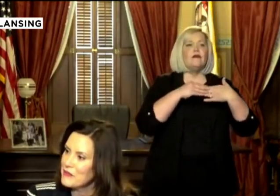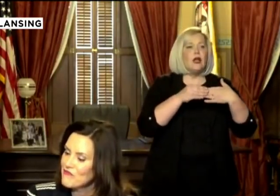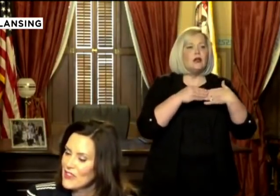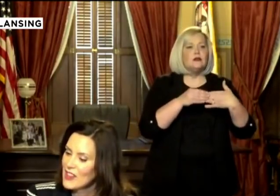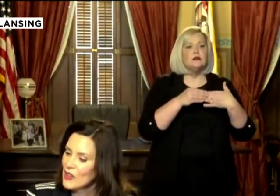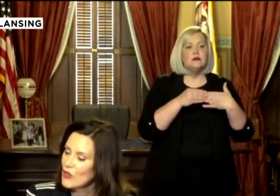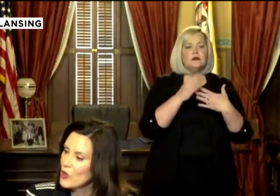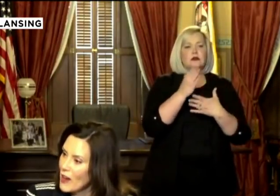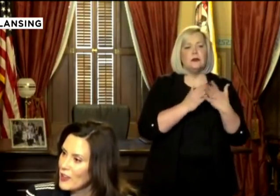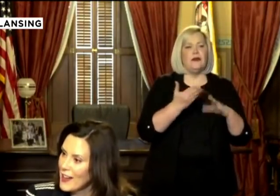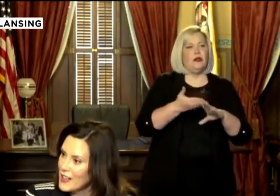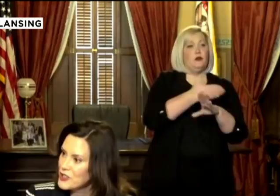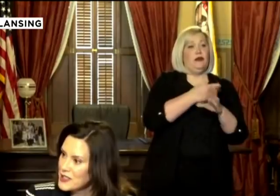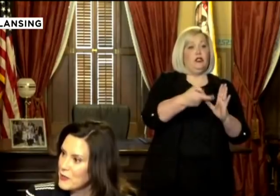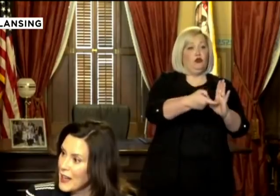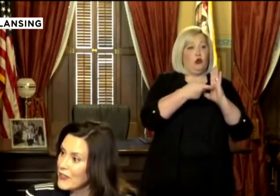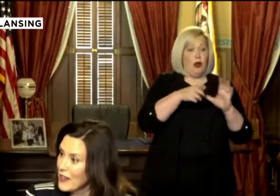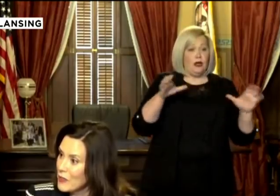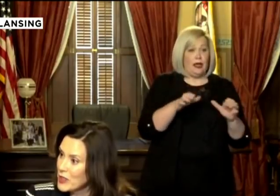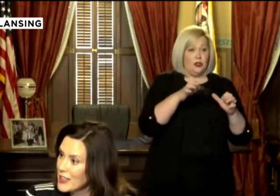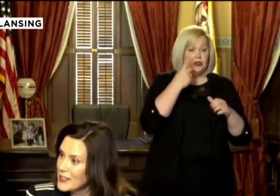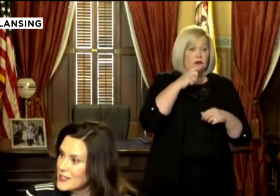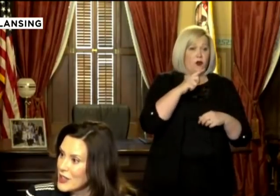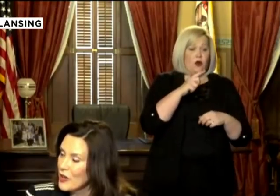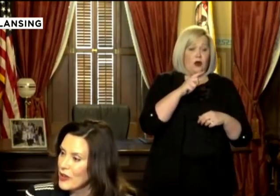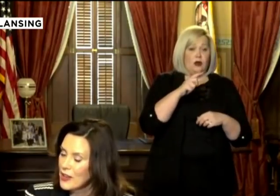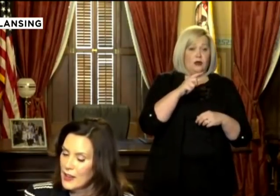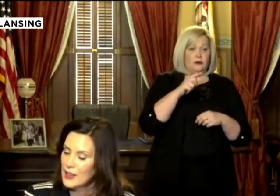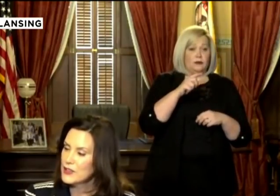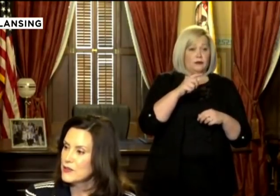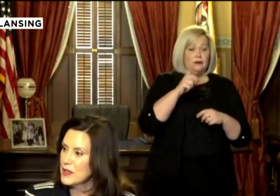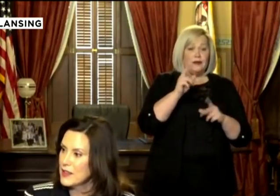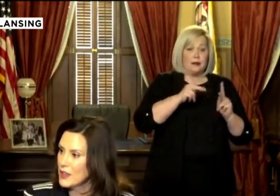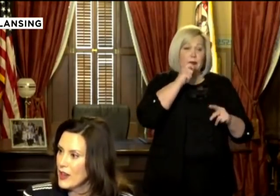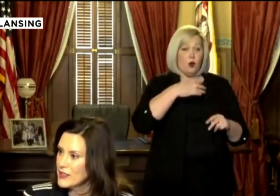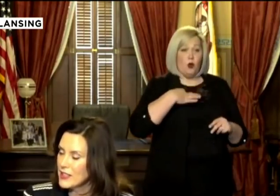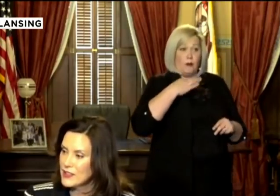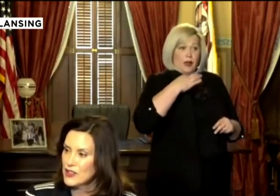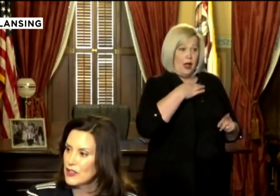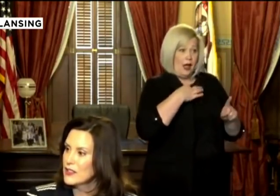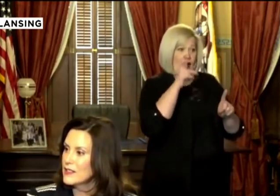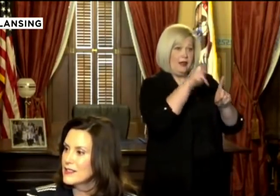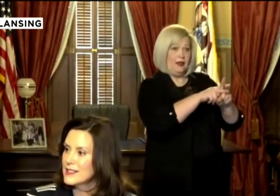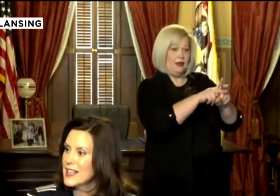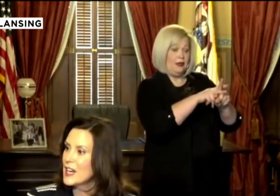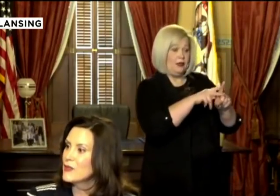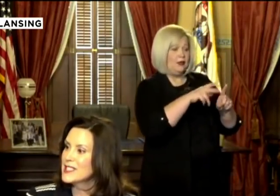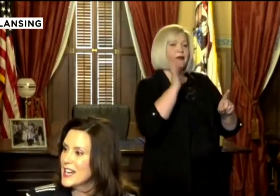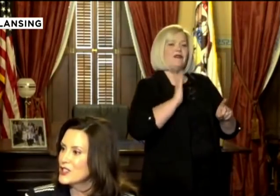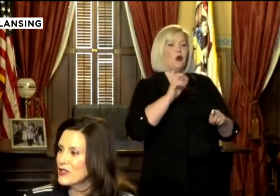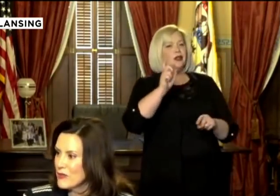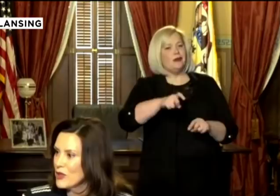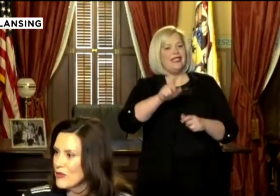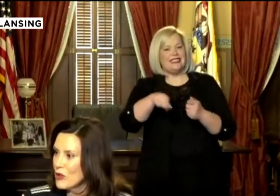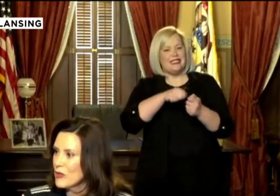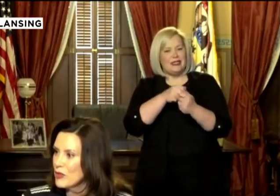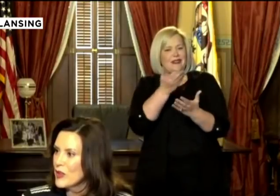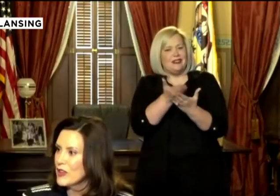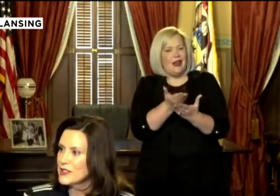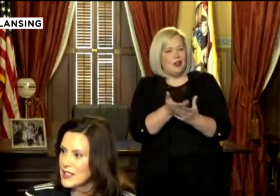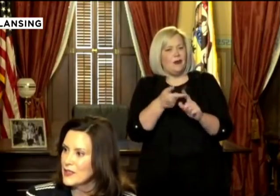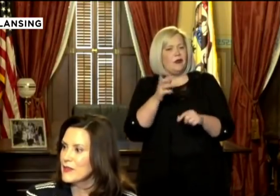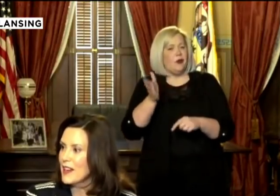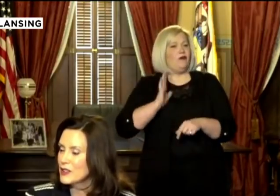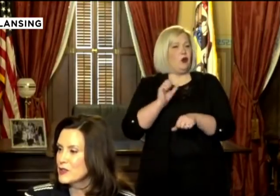previously required actions on behalf of applicants. So it used to be that you'd have to get a certain documentation from your